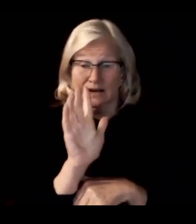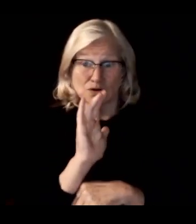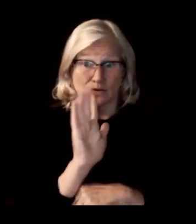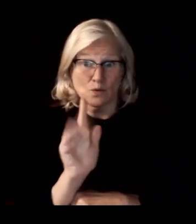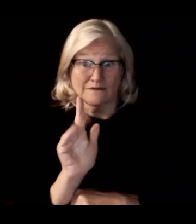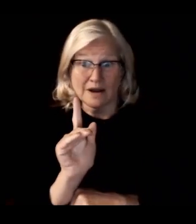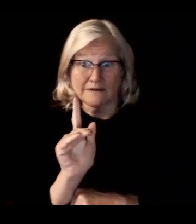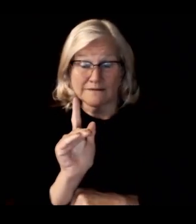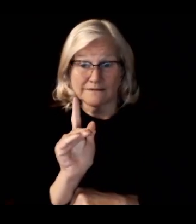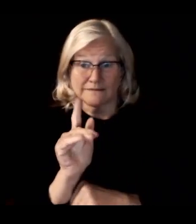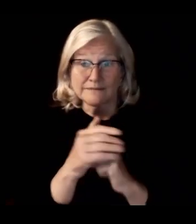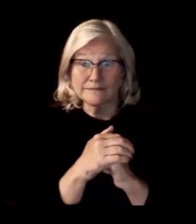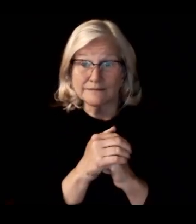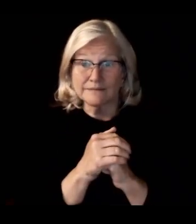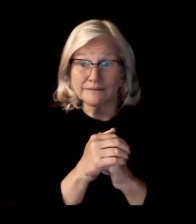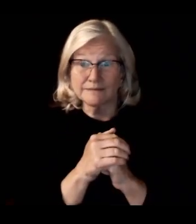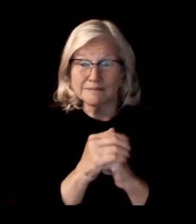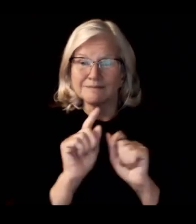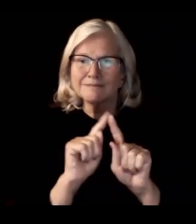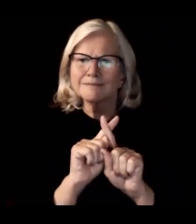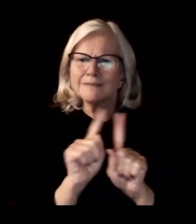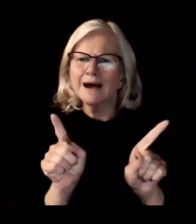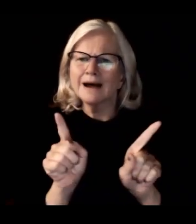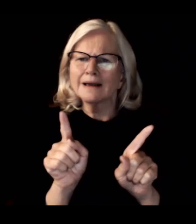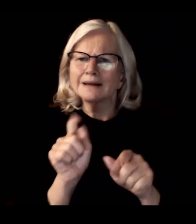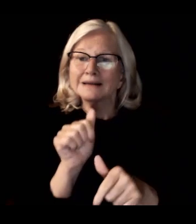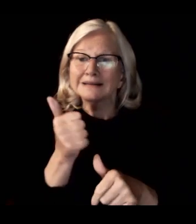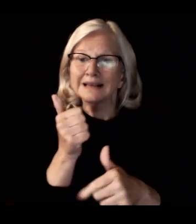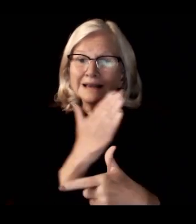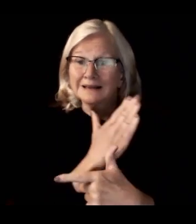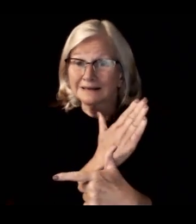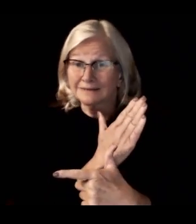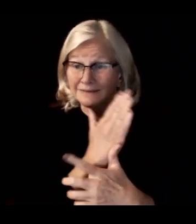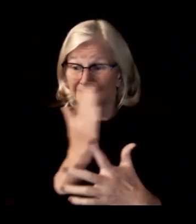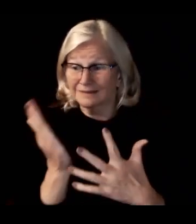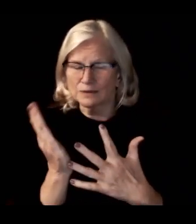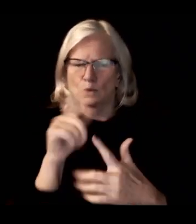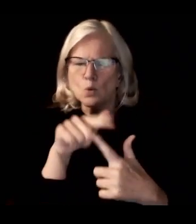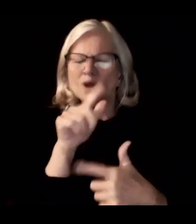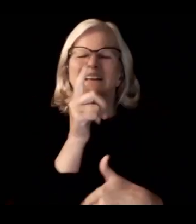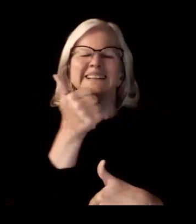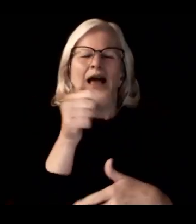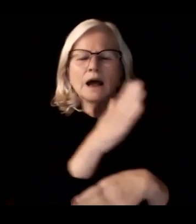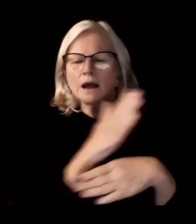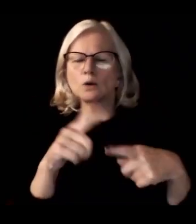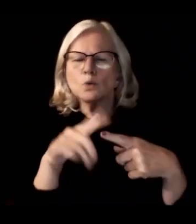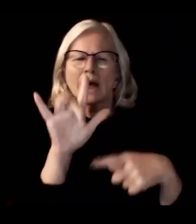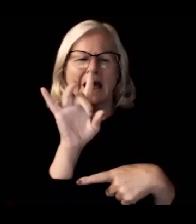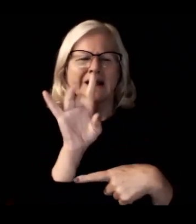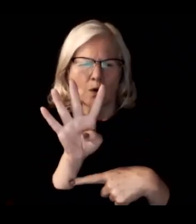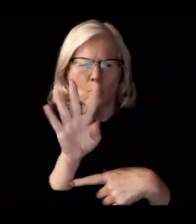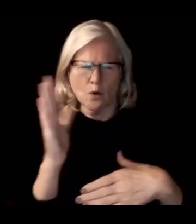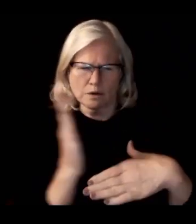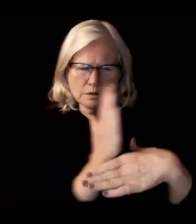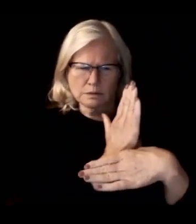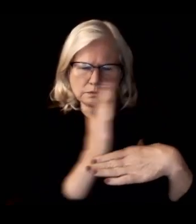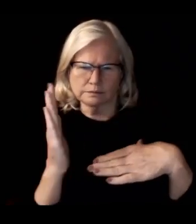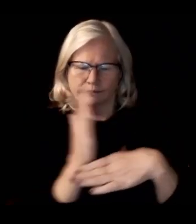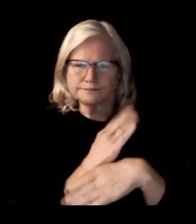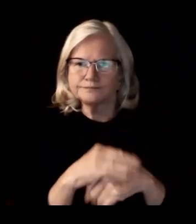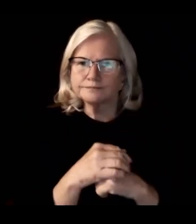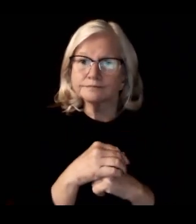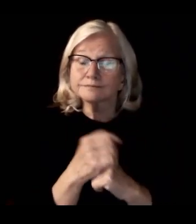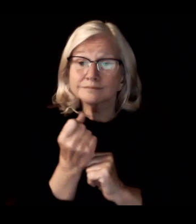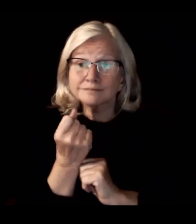We are aware that many of the individuals who attended the event and have developed COVID